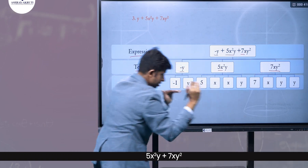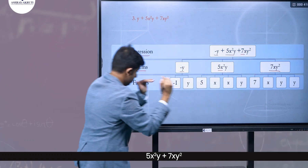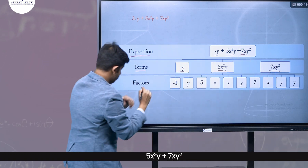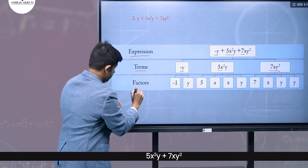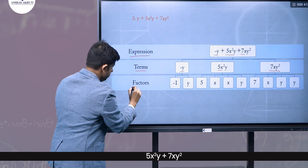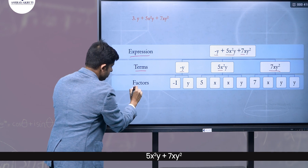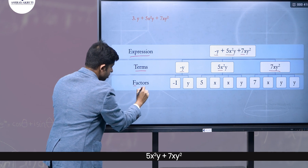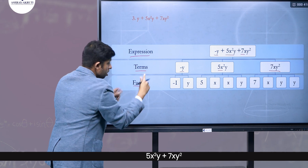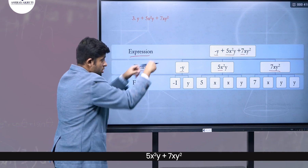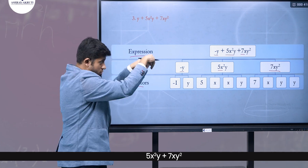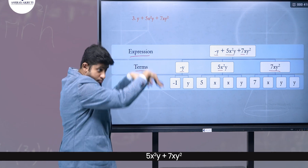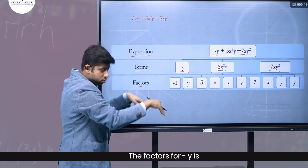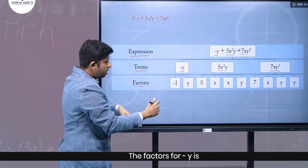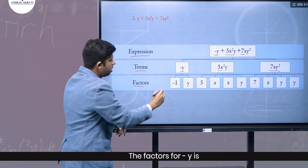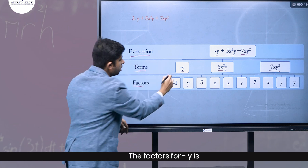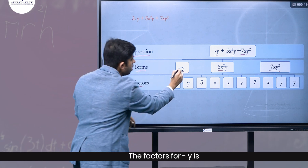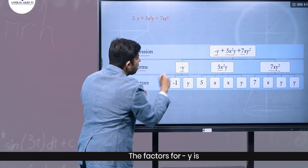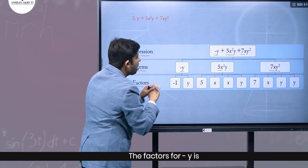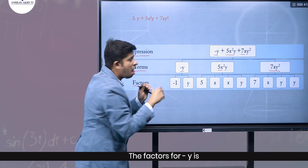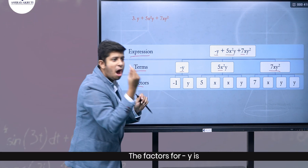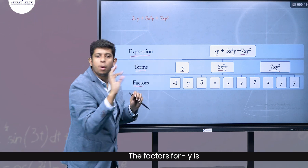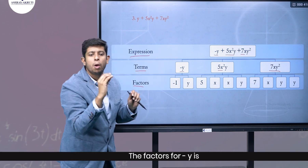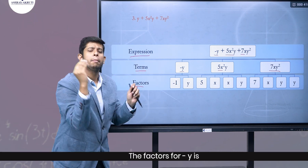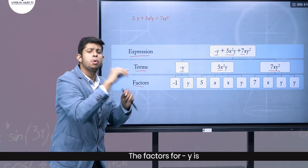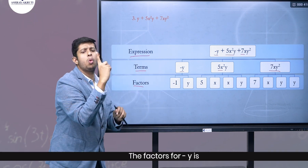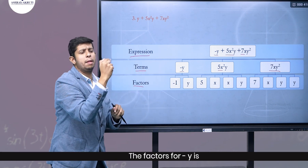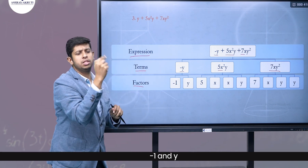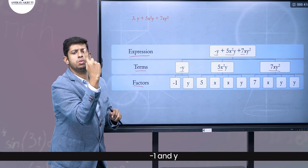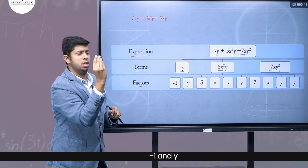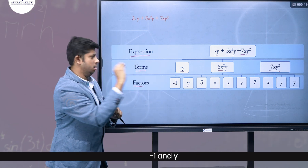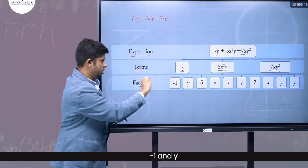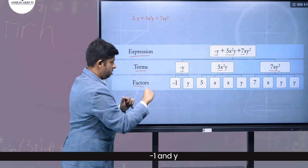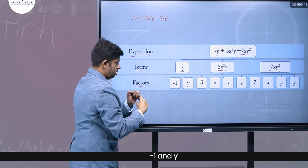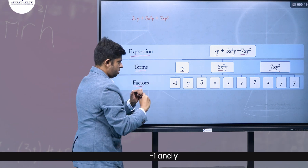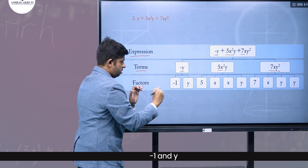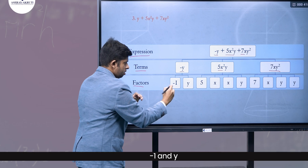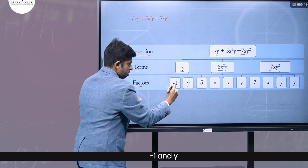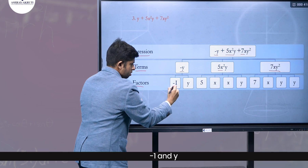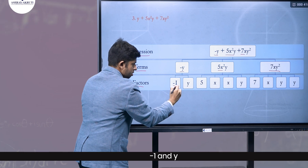and 7xy square. The factors for minus y is minus 1 and y.